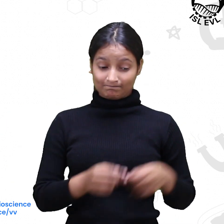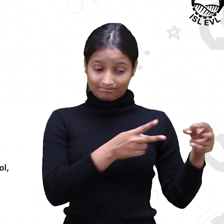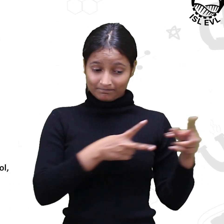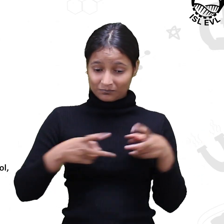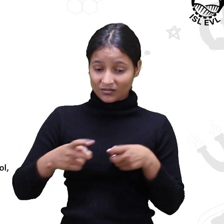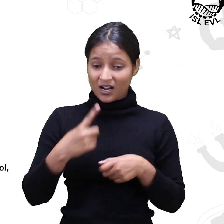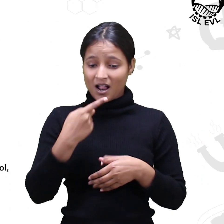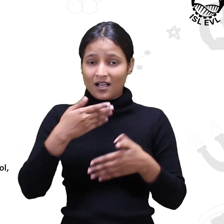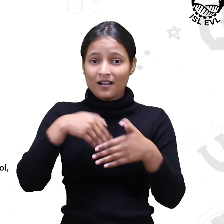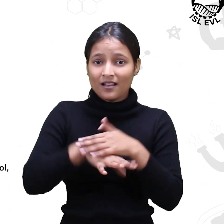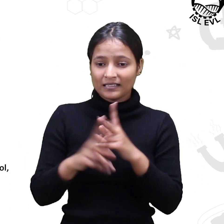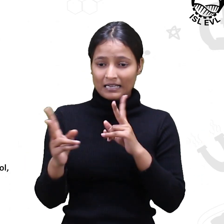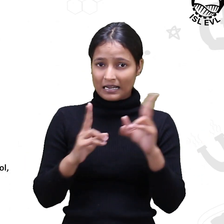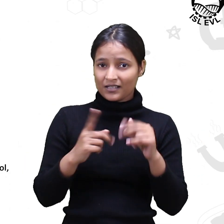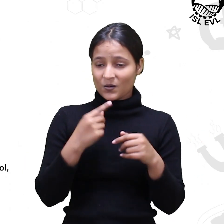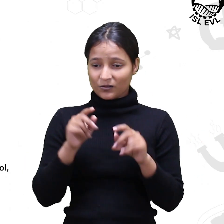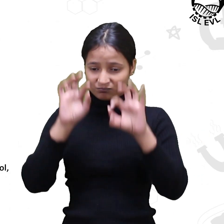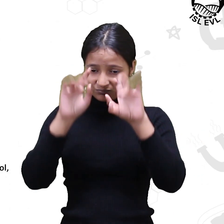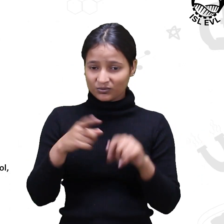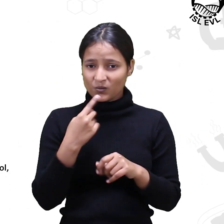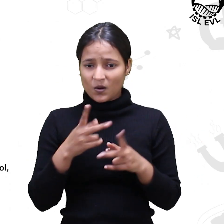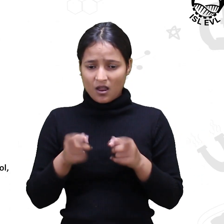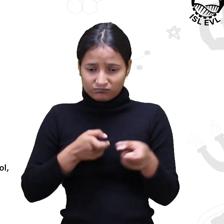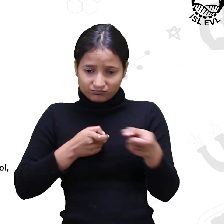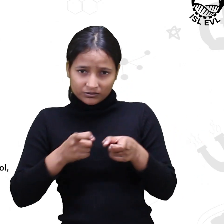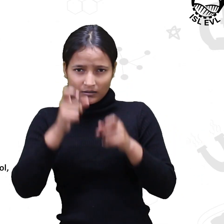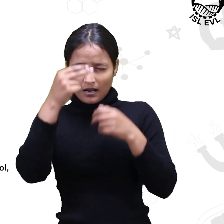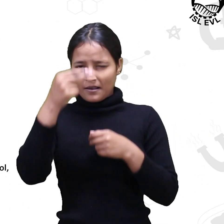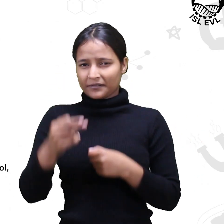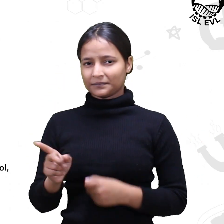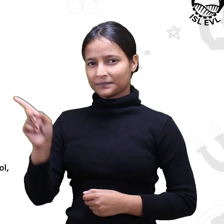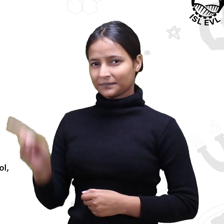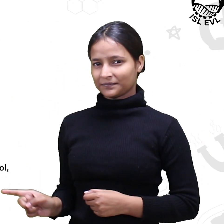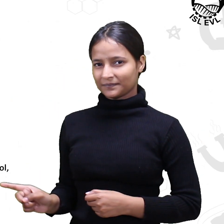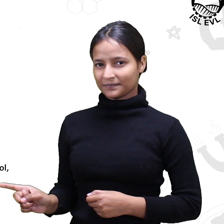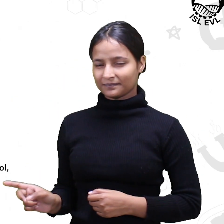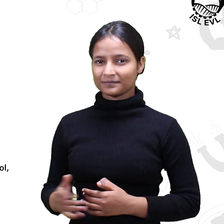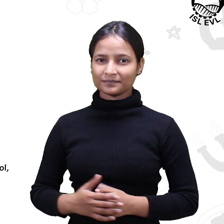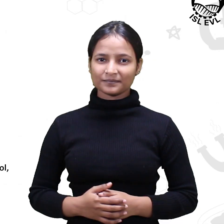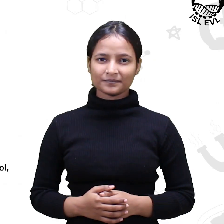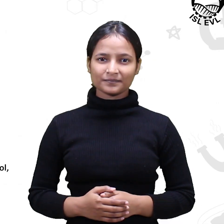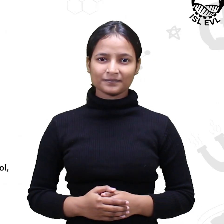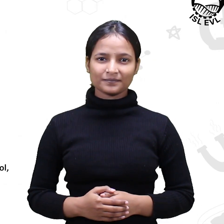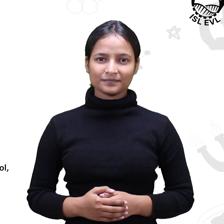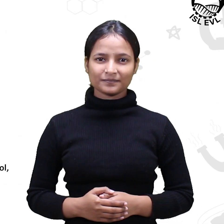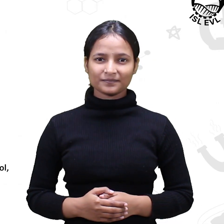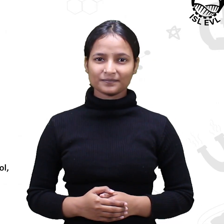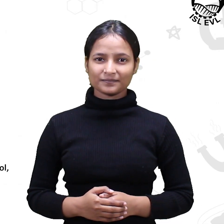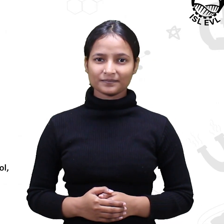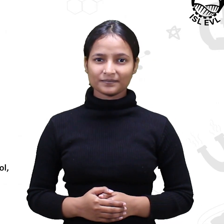Ruchi Manglonia are the hosts of the podcast. Kaviranjana Anthony audio edited the episode and Khushi